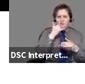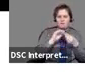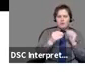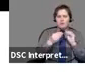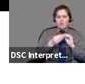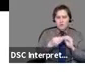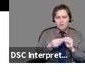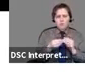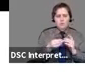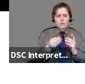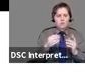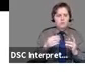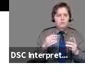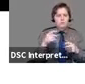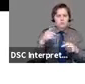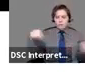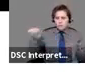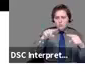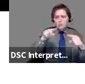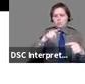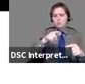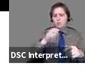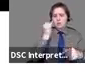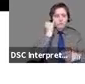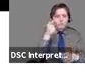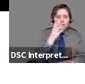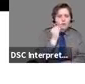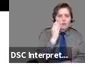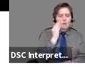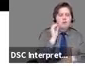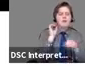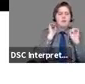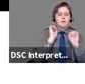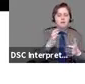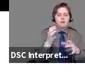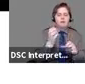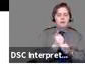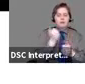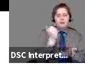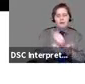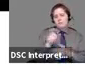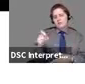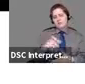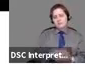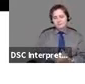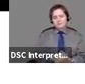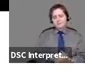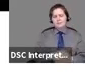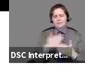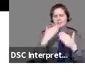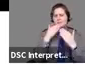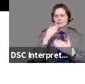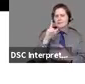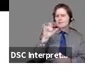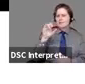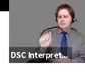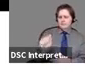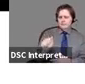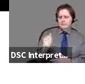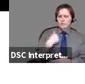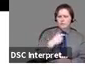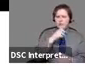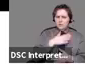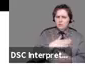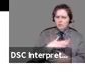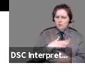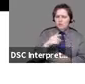crisis line, so that those that are dealing with this can actually get the help that they need. So thank you, Lisa. We appreciate